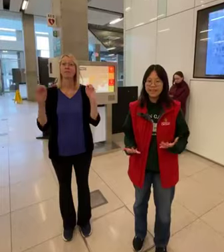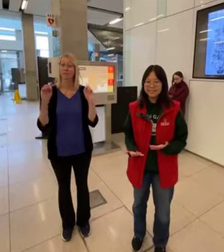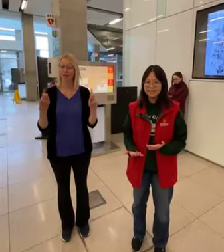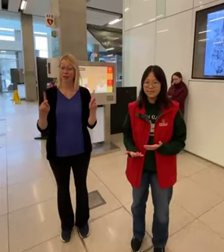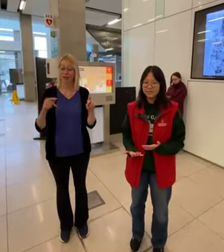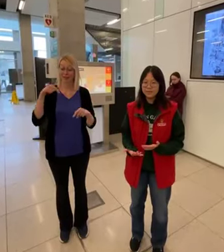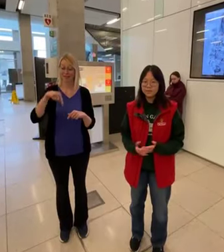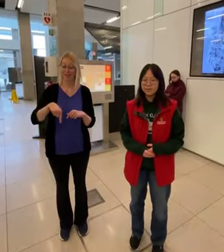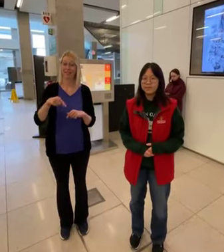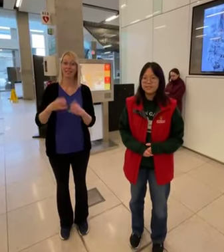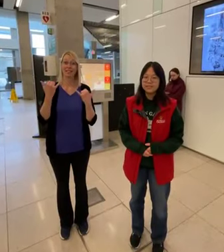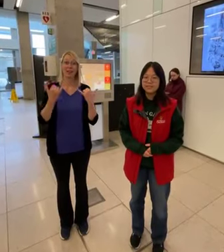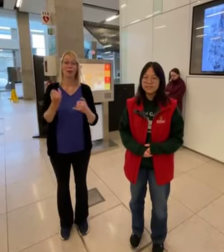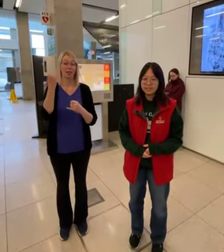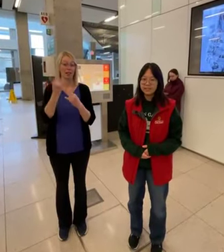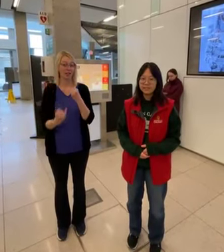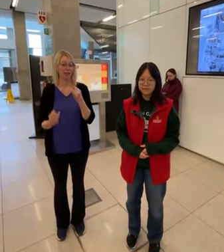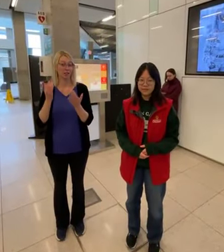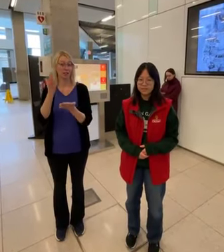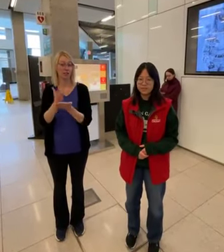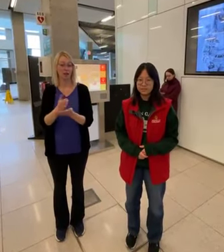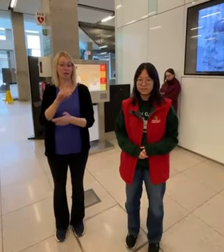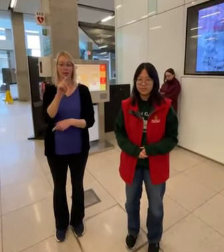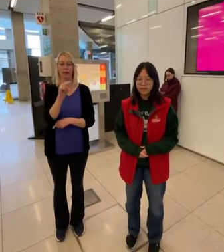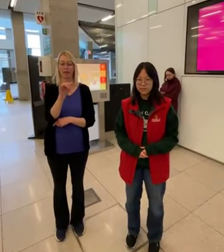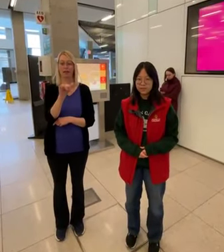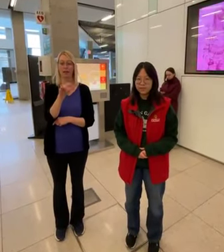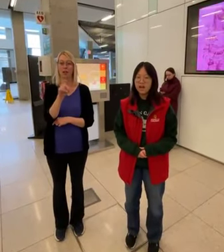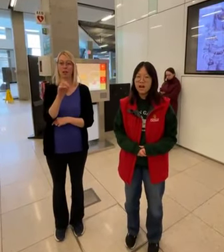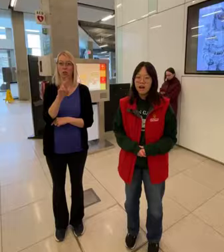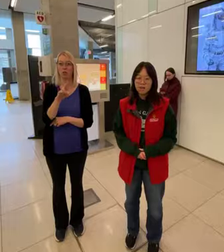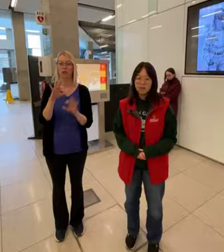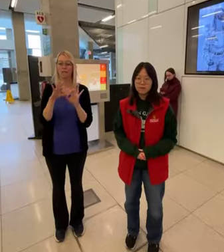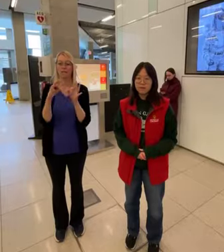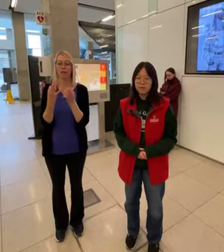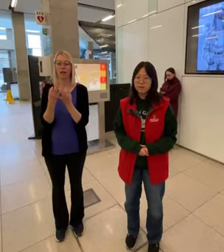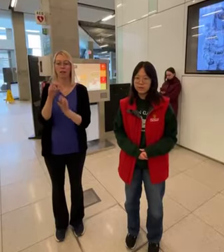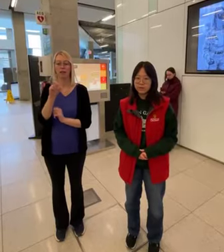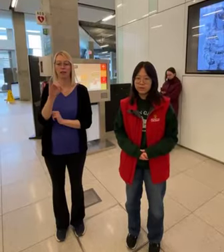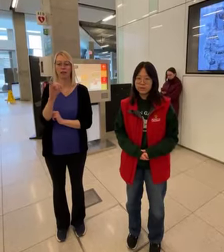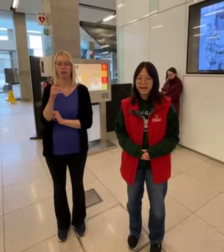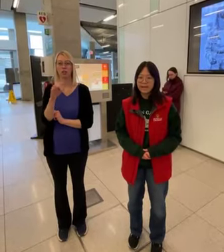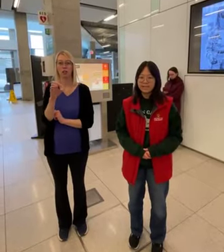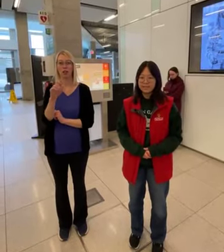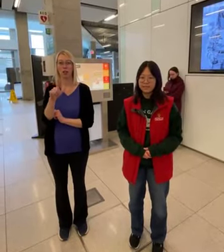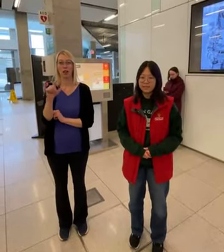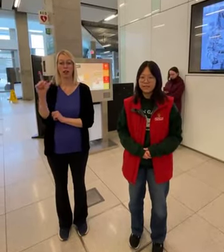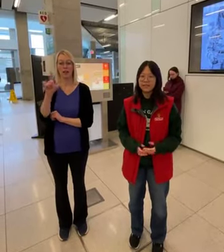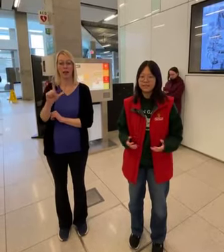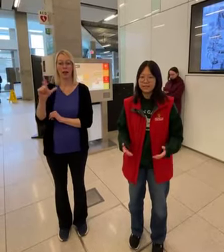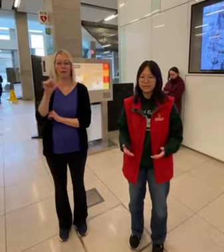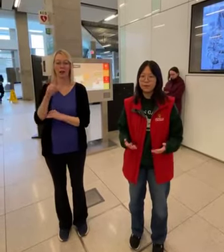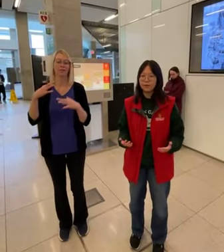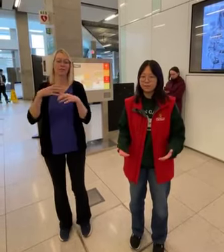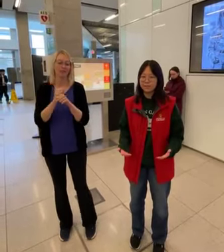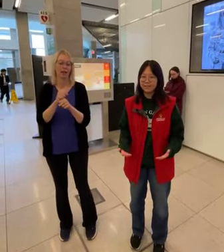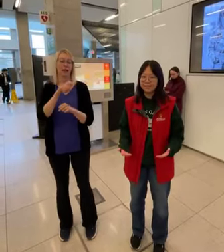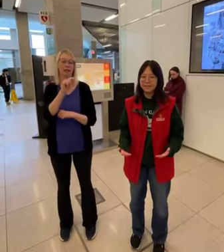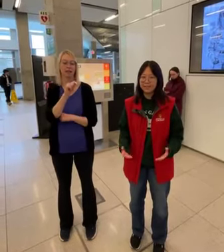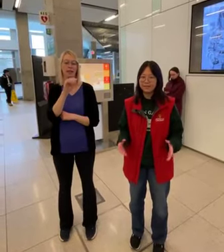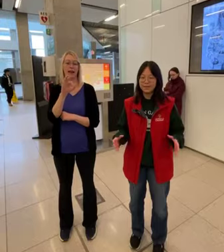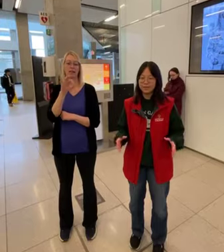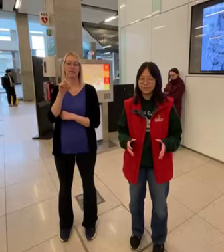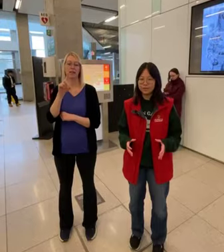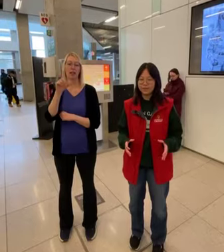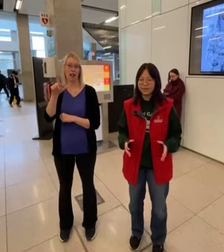so welcome to our last stop of the tour. This is our Taylor Family Digital Library, otherwise known by most students as TFDL. Again, one of those